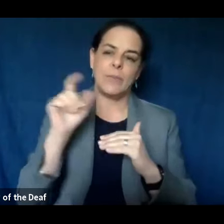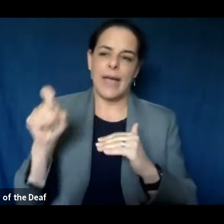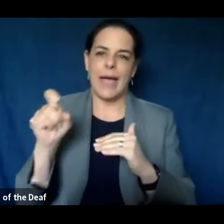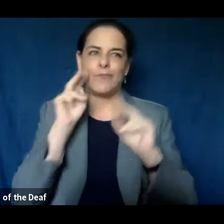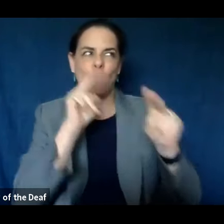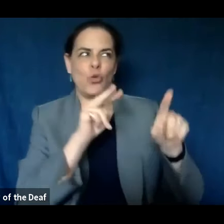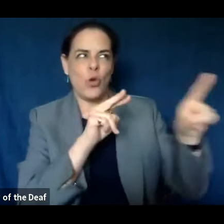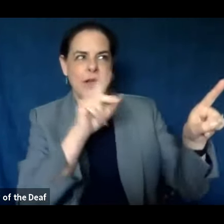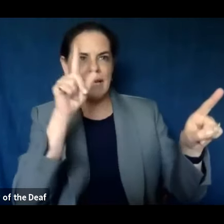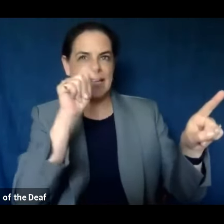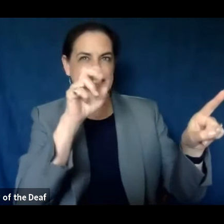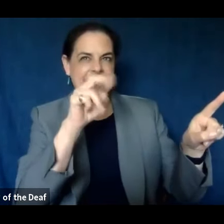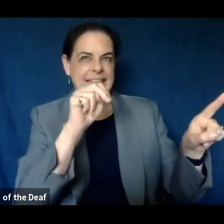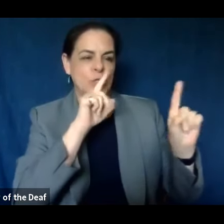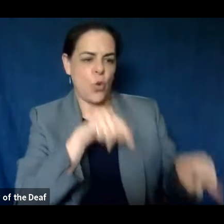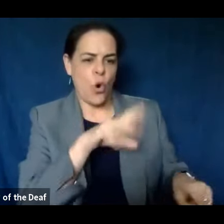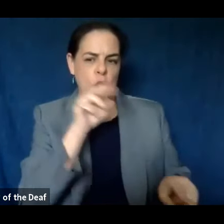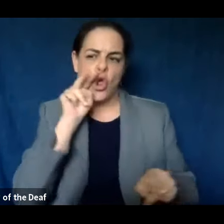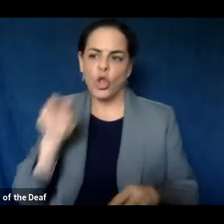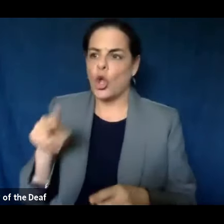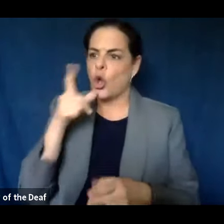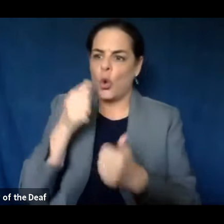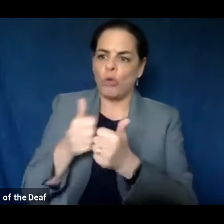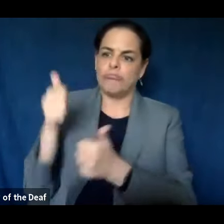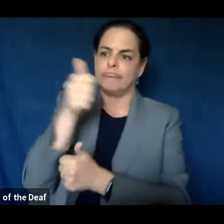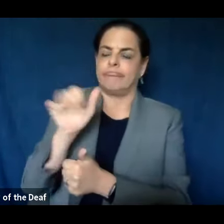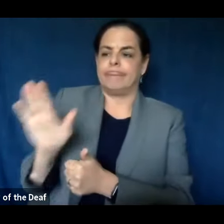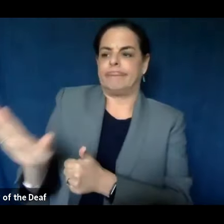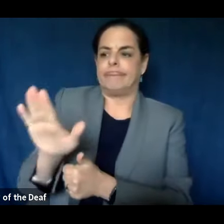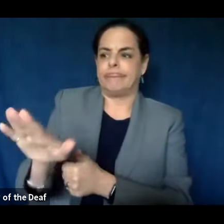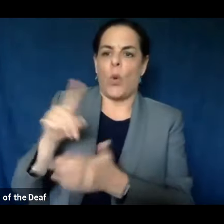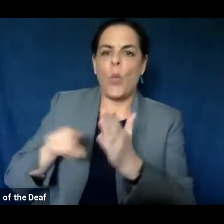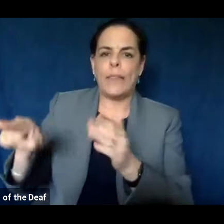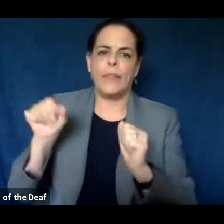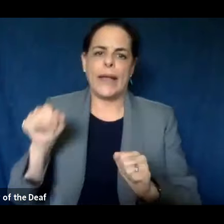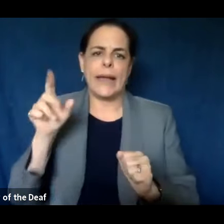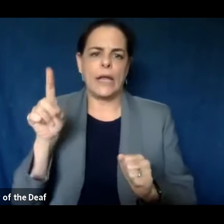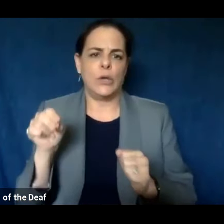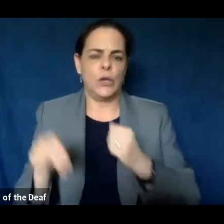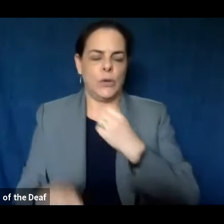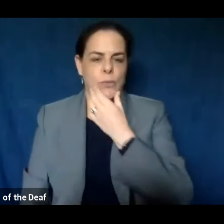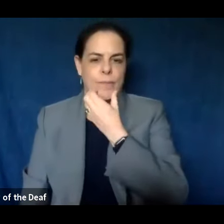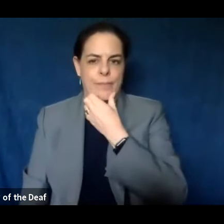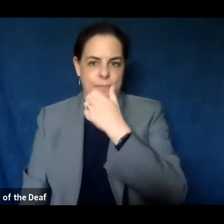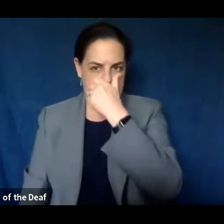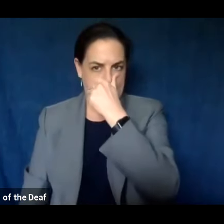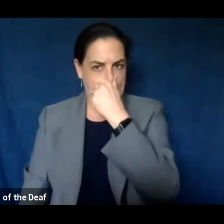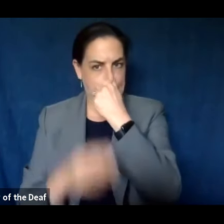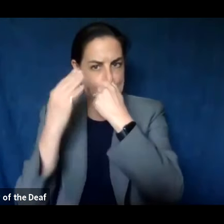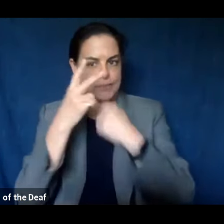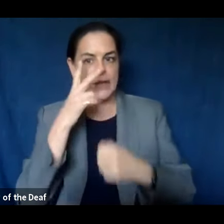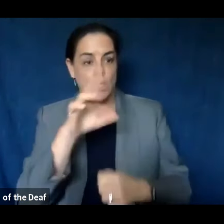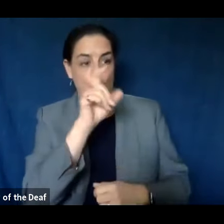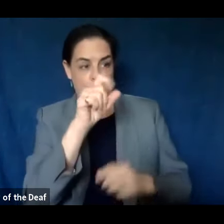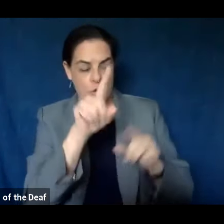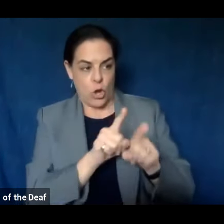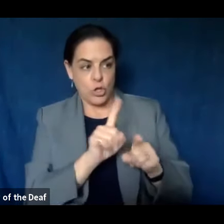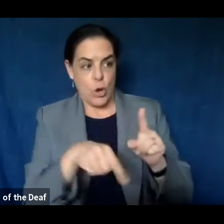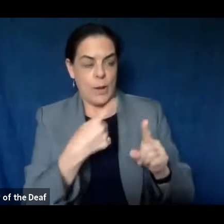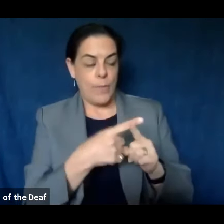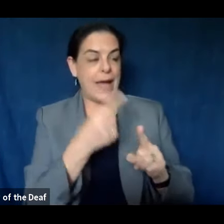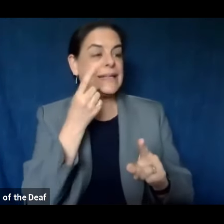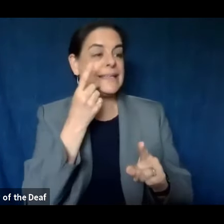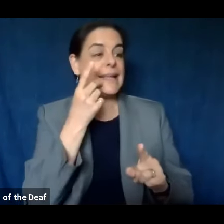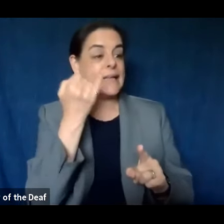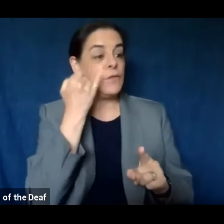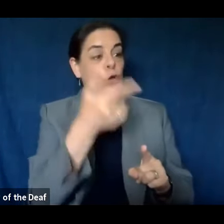their governing bodies to be able to determine what they can do. David, I see your question was also about dental offices.